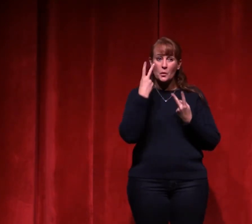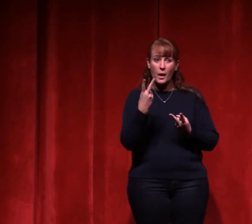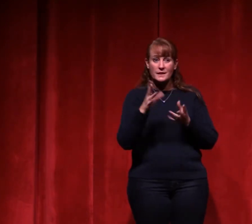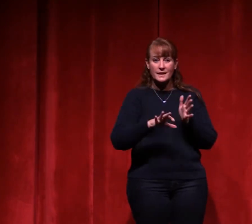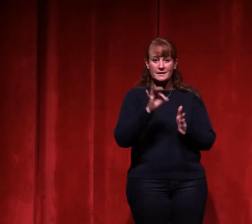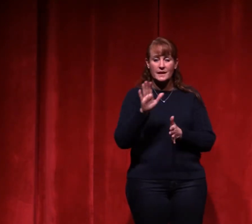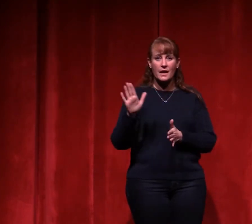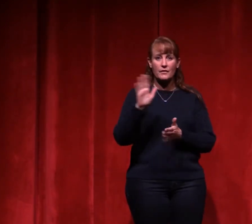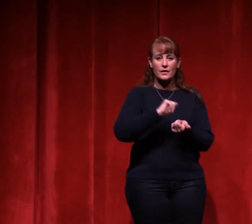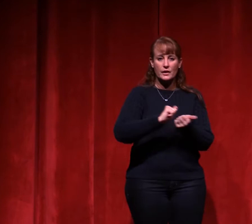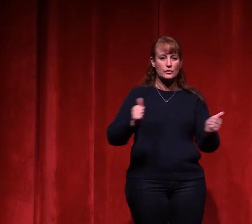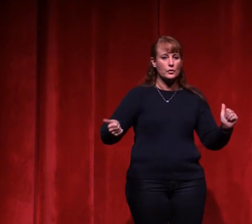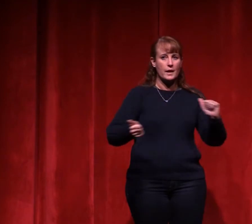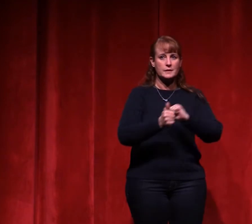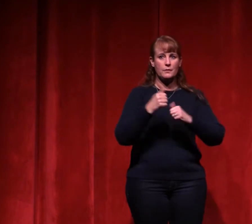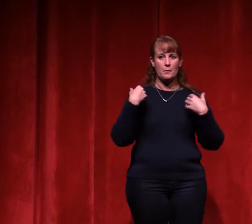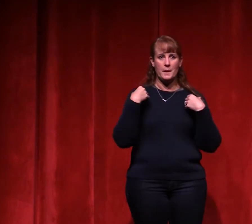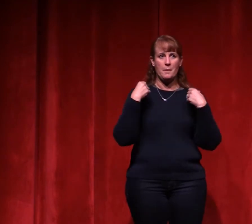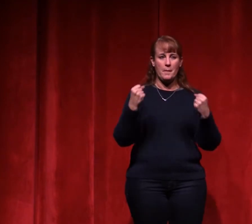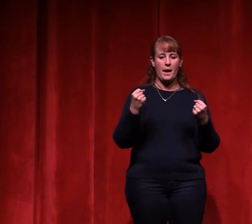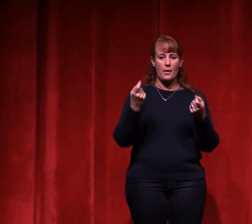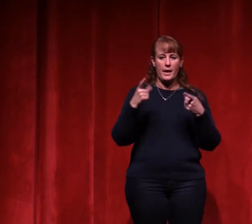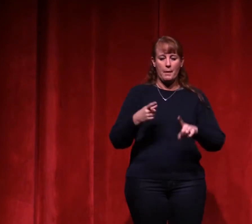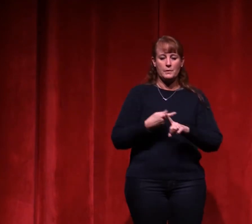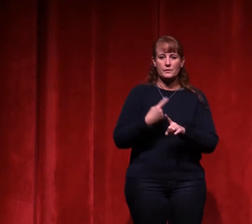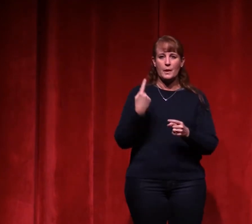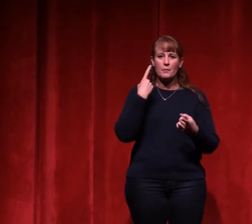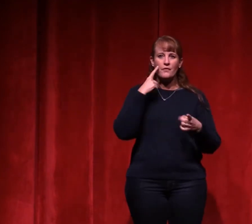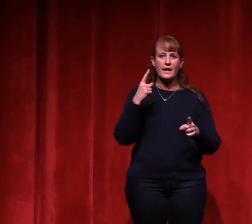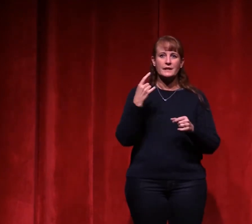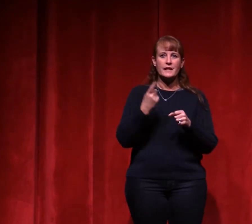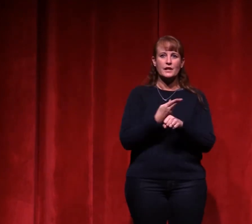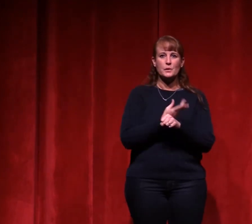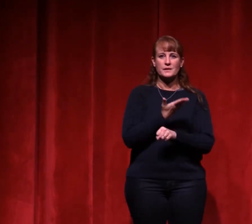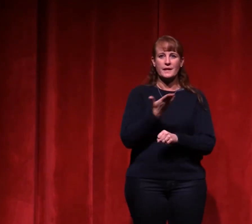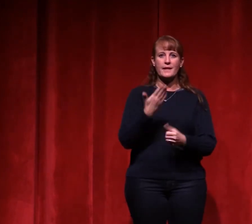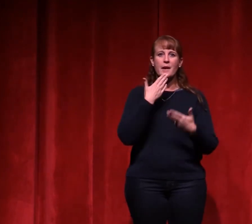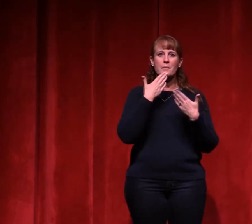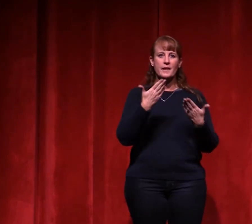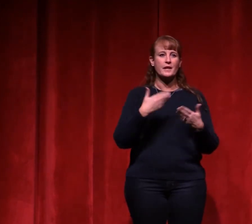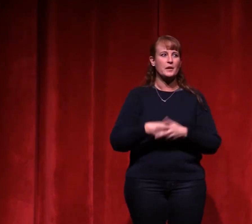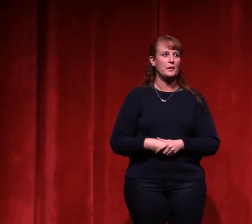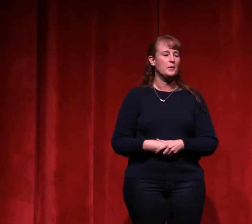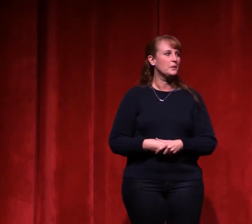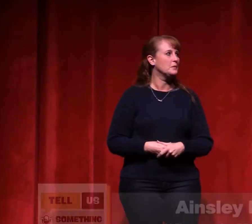discover the transformative power that can come from finally using them. Thank you.